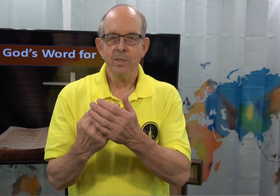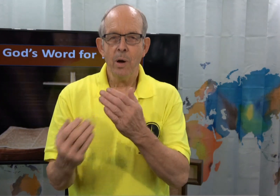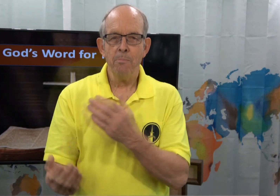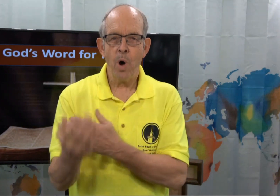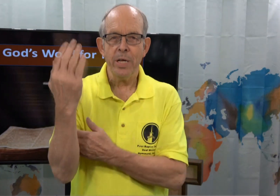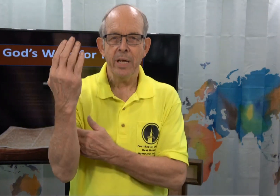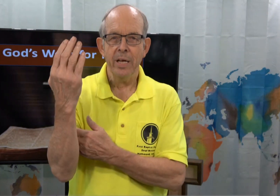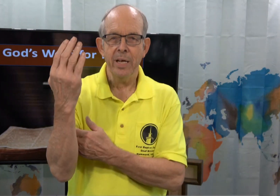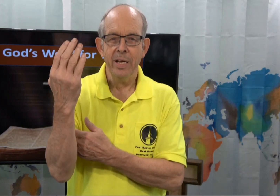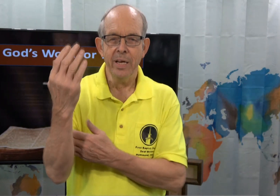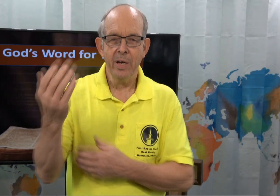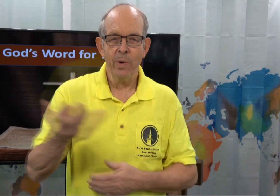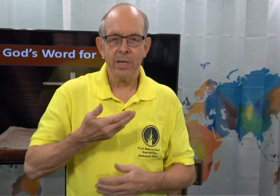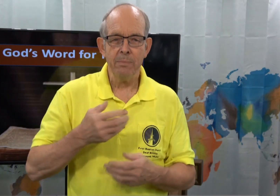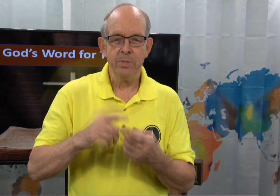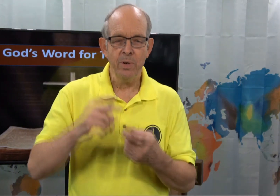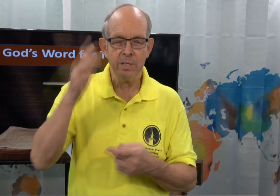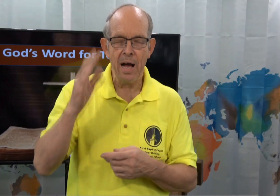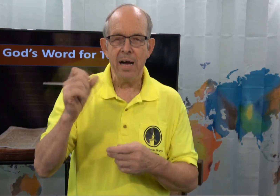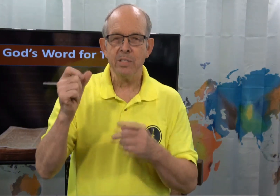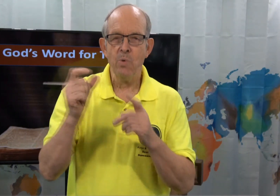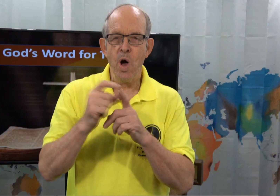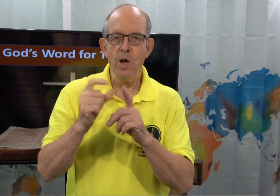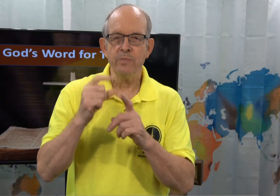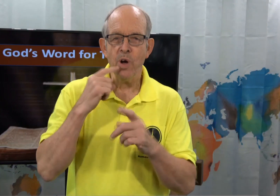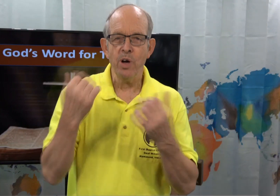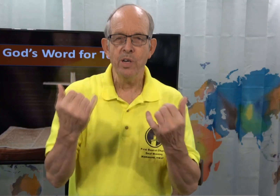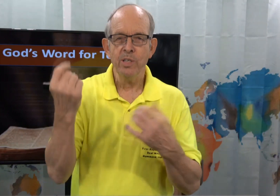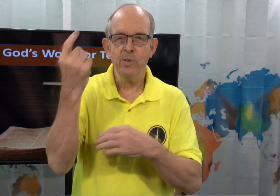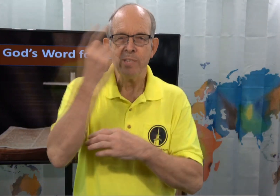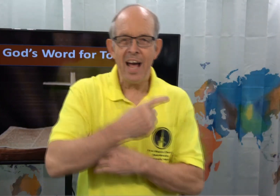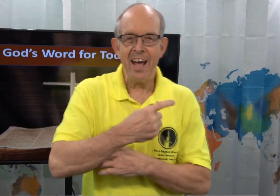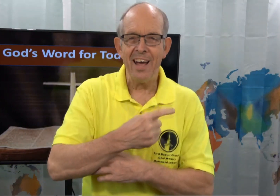The money! Welcome to God's Word for today!